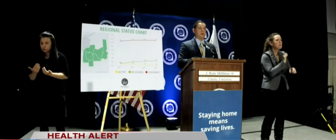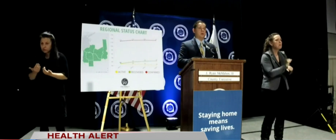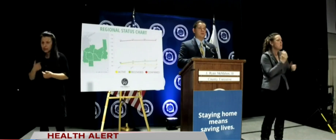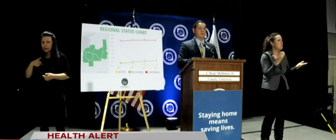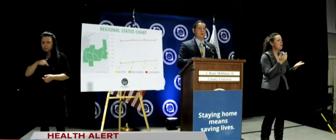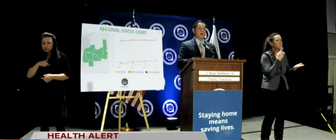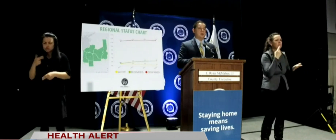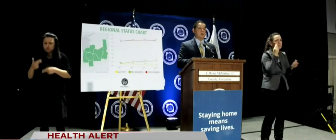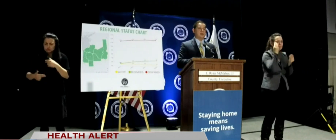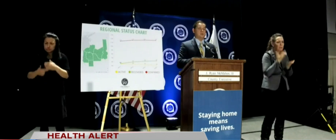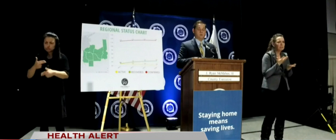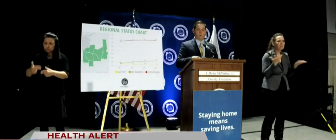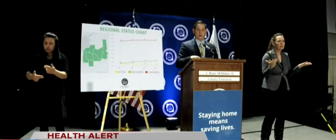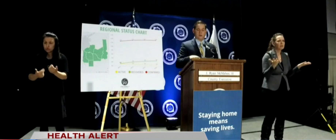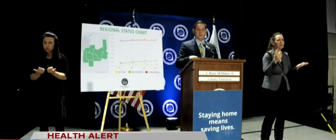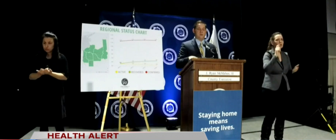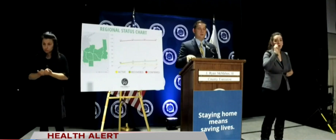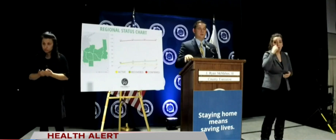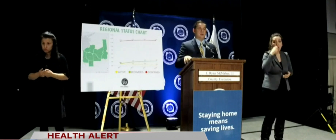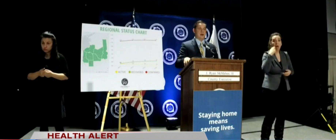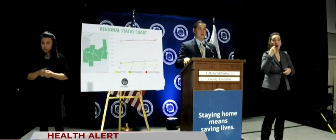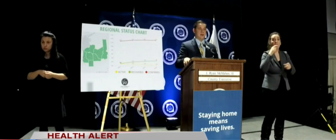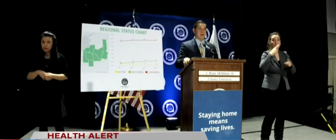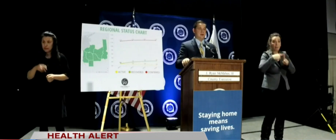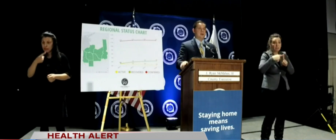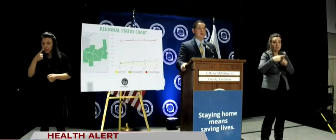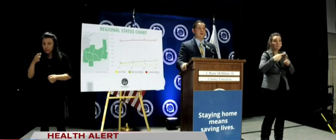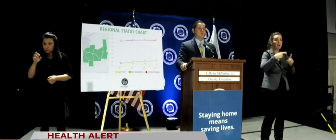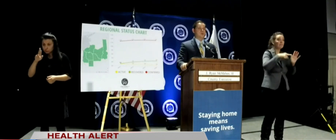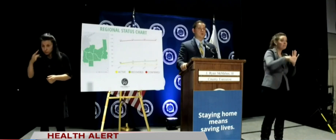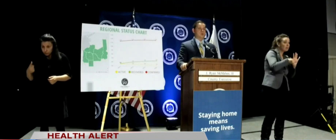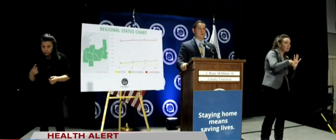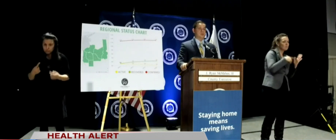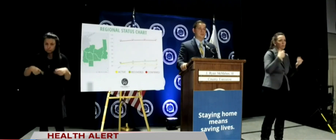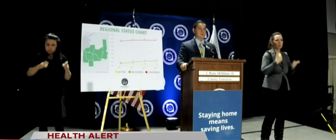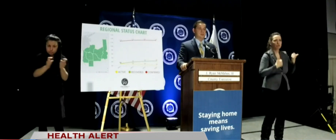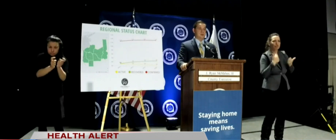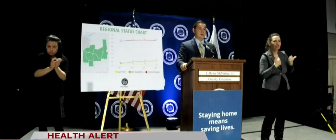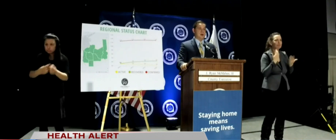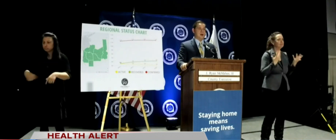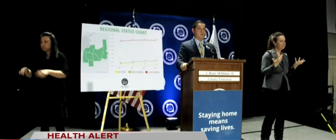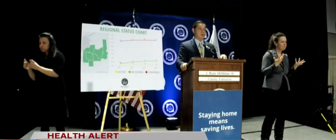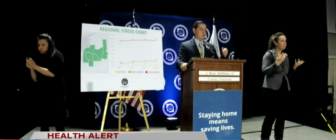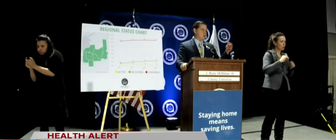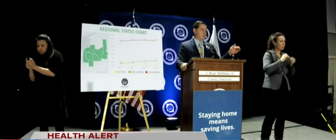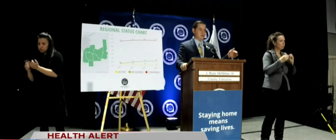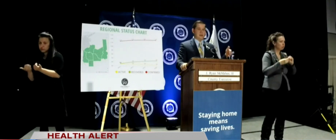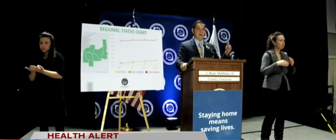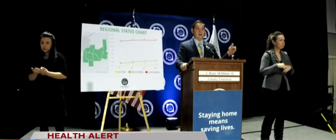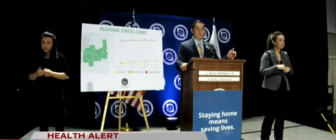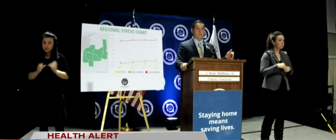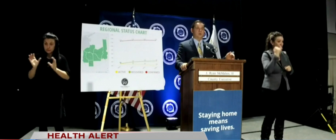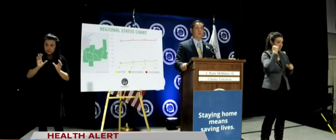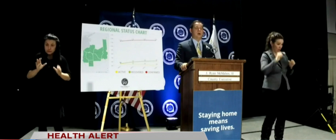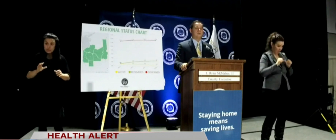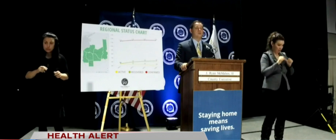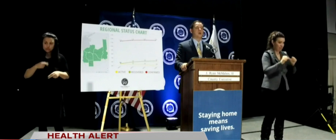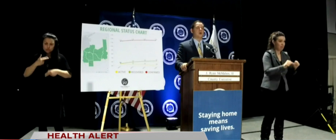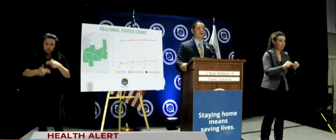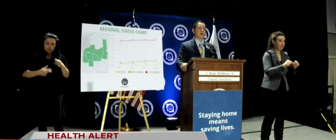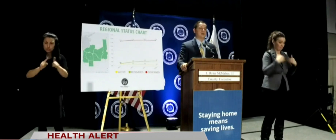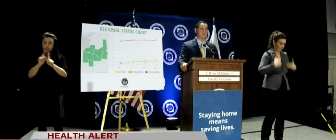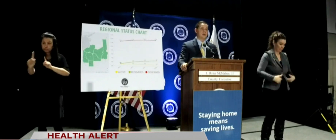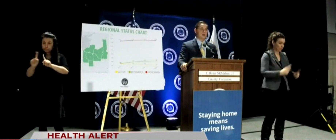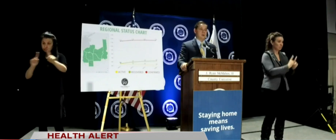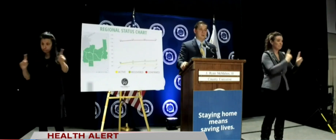work, we're going to continue to look at the health data. If we social distance, we'll continue to see that data improve, and we'll have a